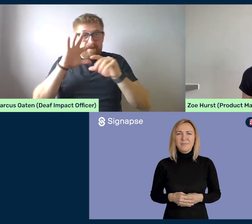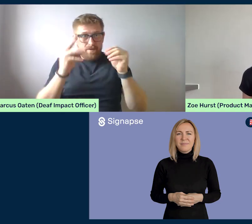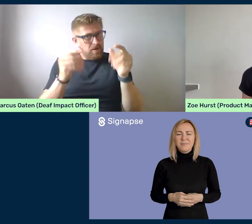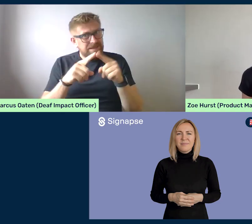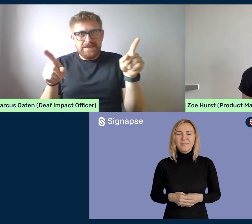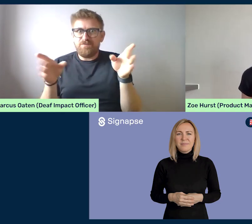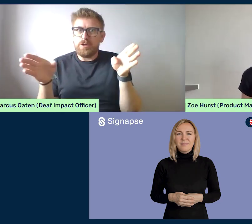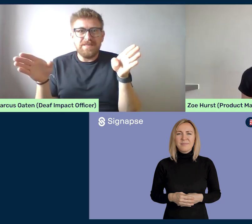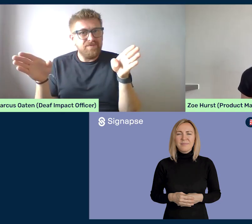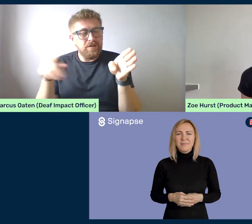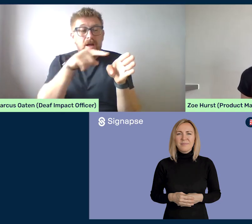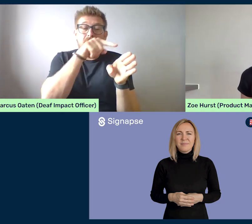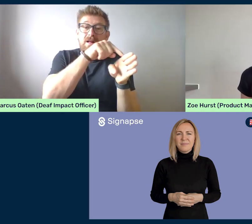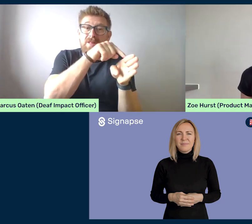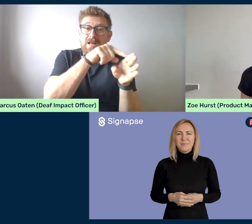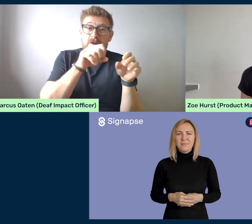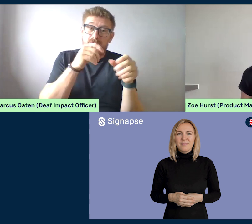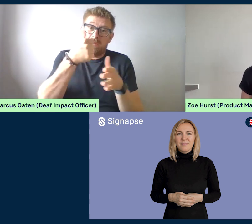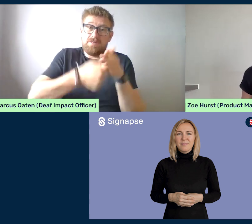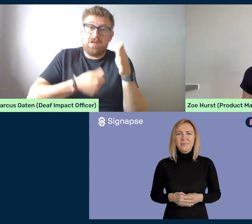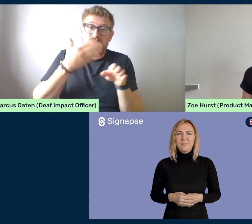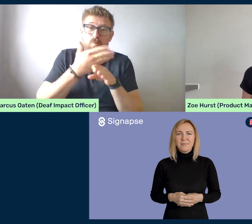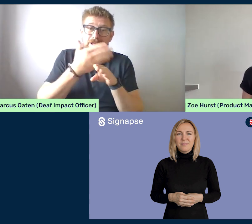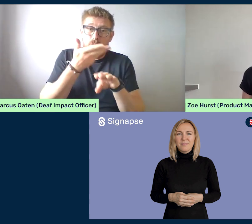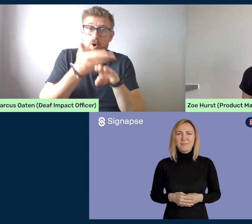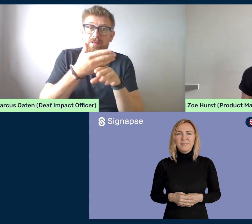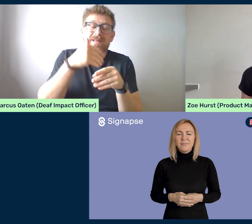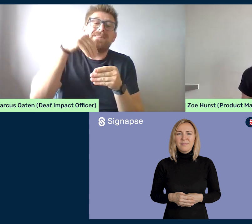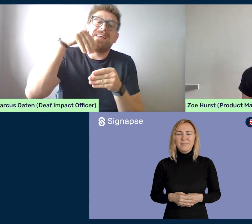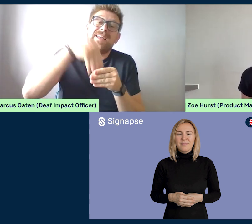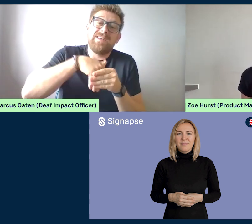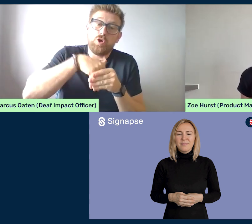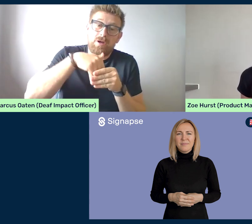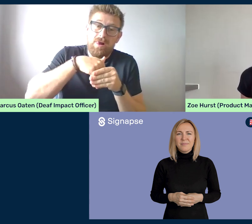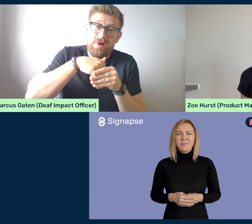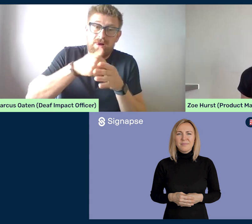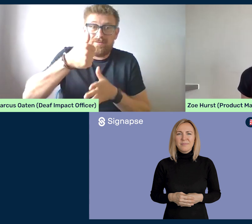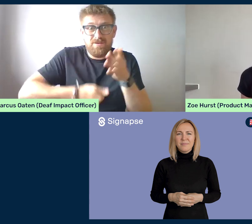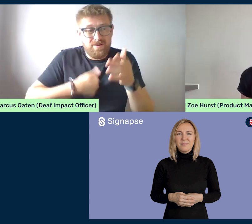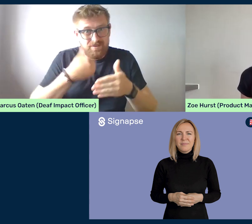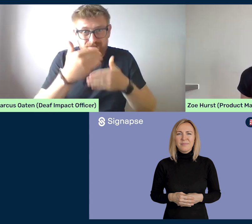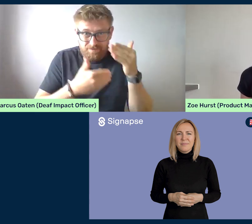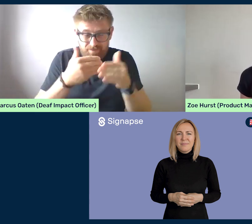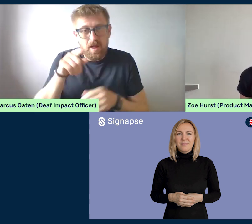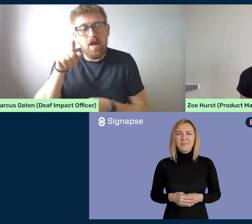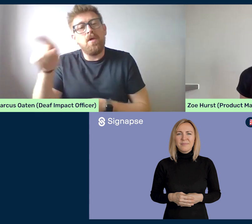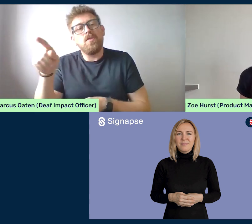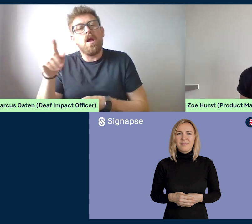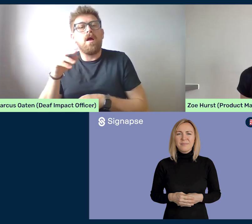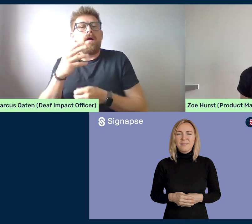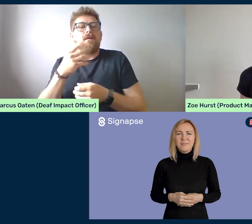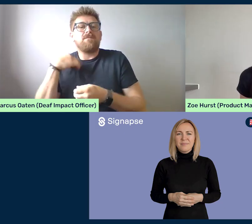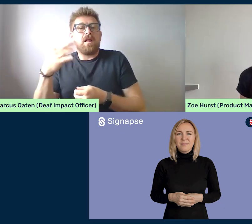The quality of the movement of hands is completely different. The Yeah. starting point